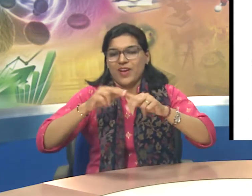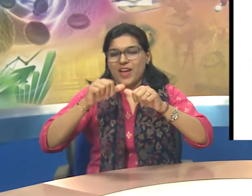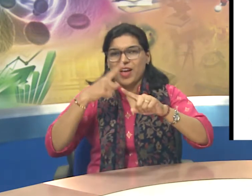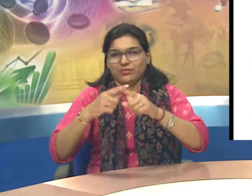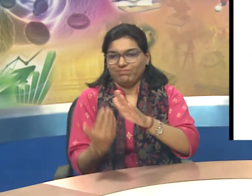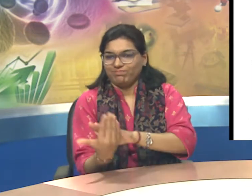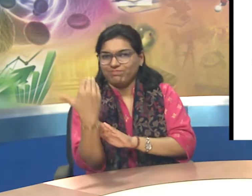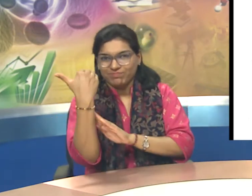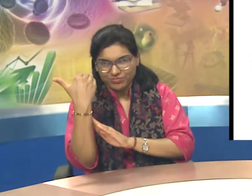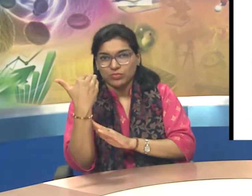telegram,